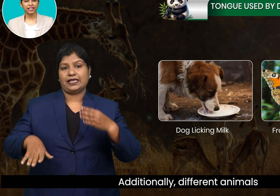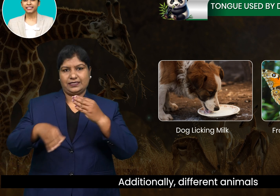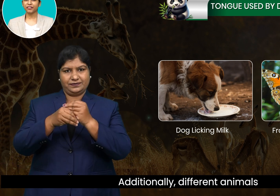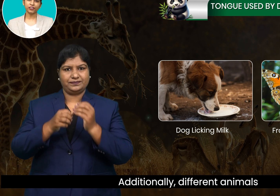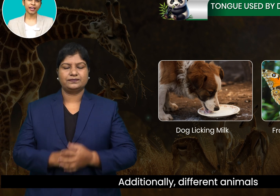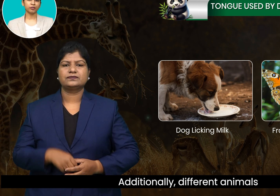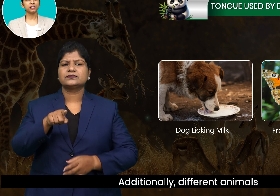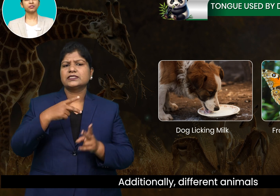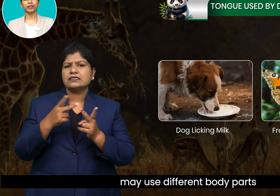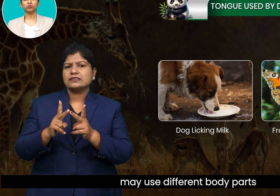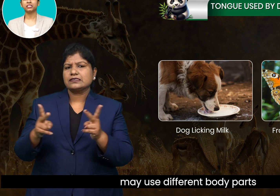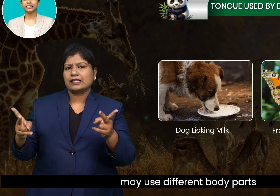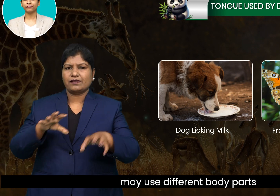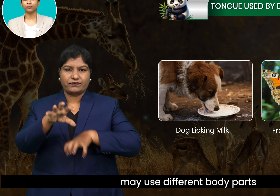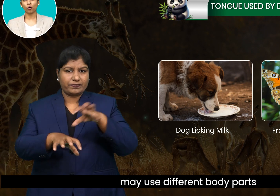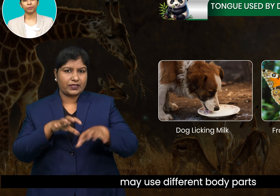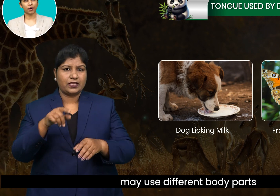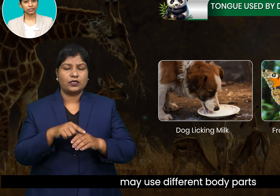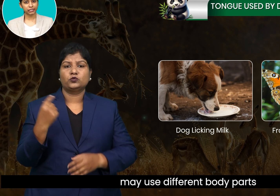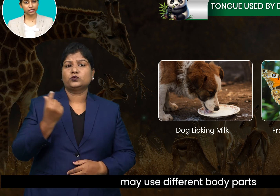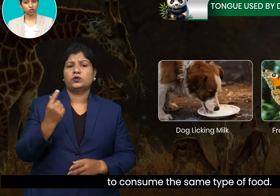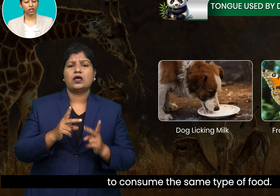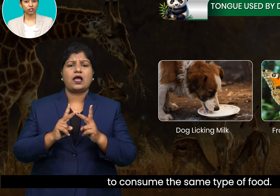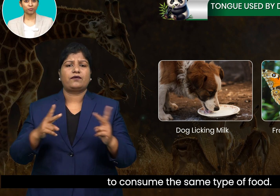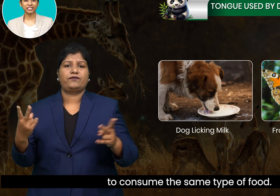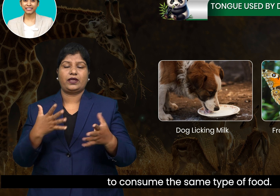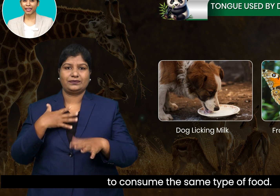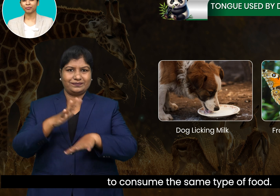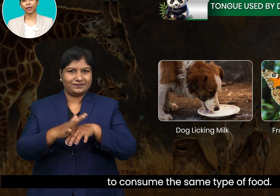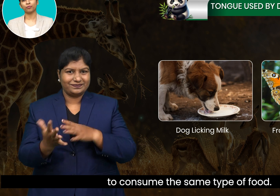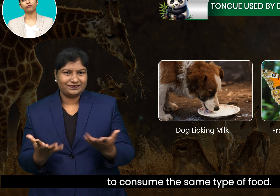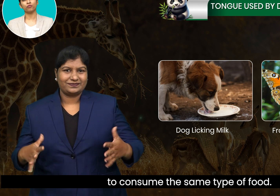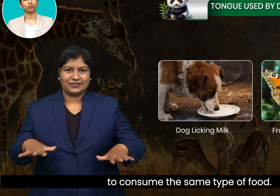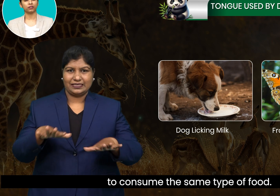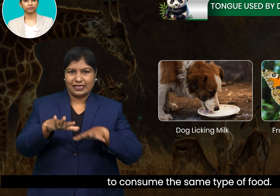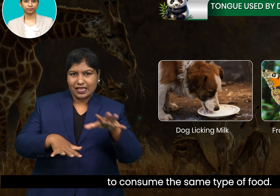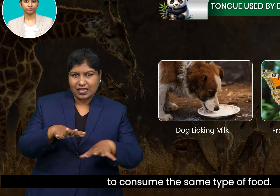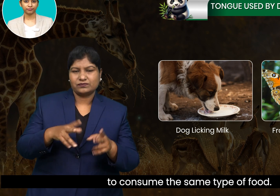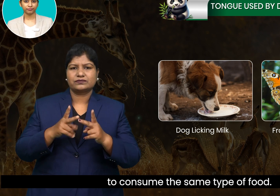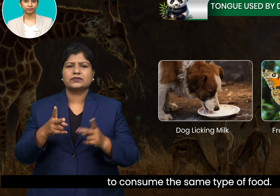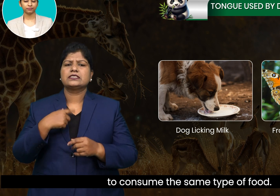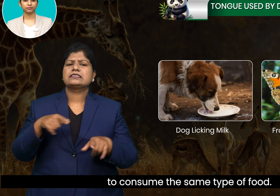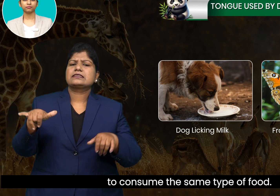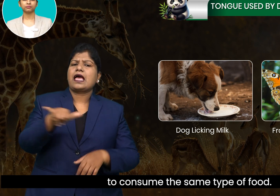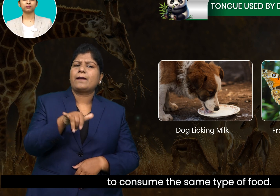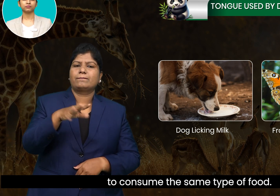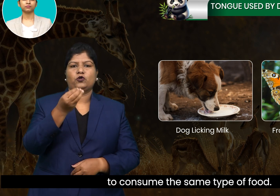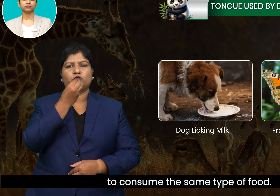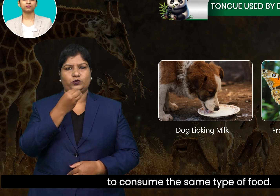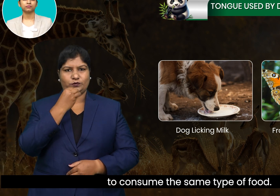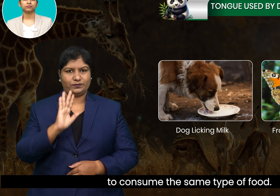Additionally, different animals may use different body parts to consume the same type of food.